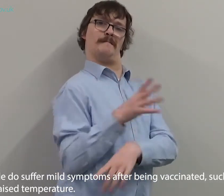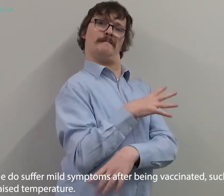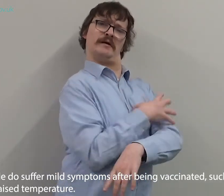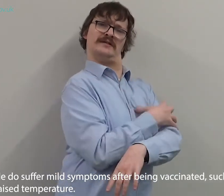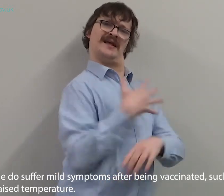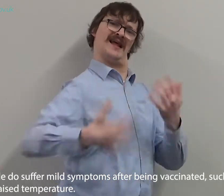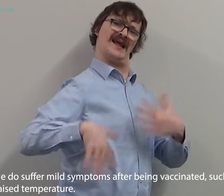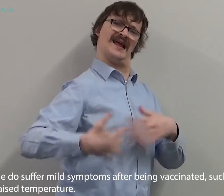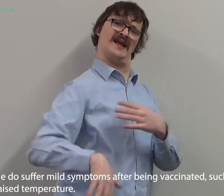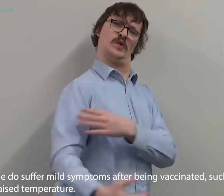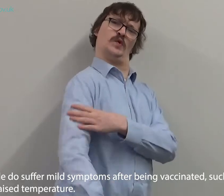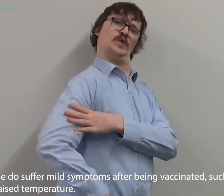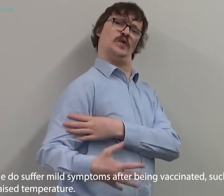as muscle aches or a raised temperature.